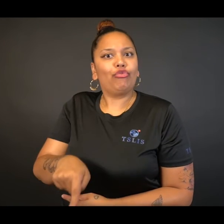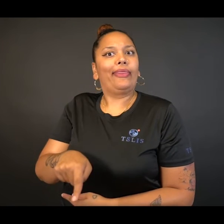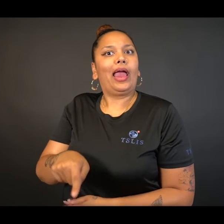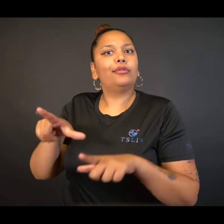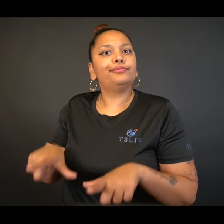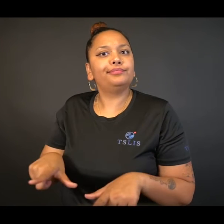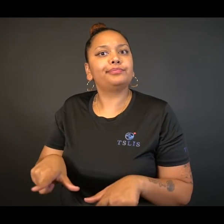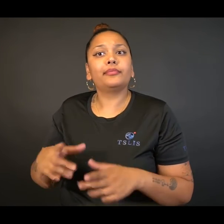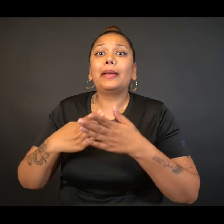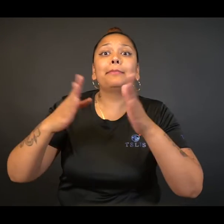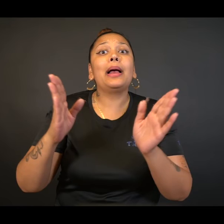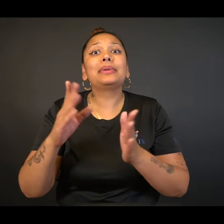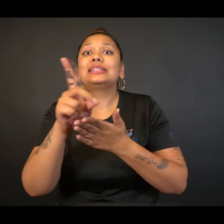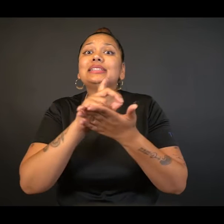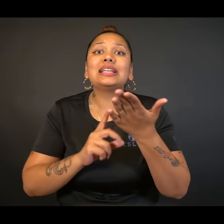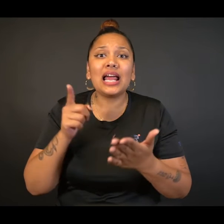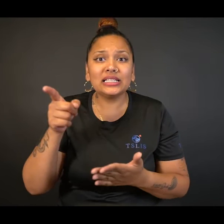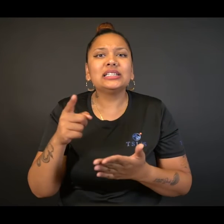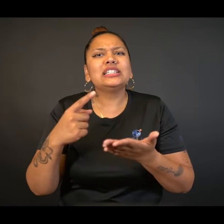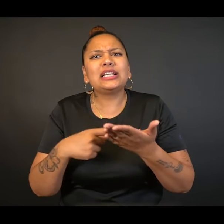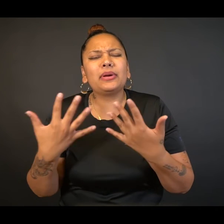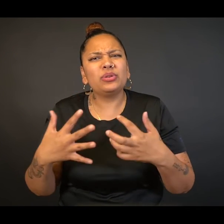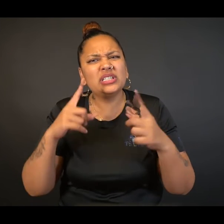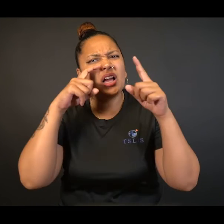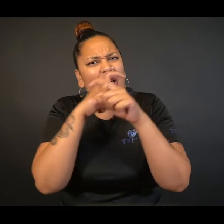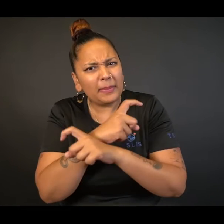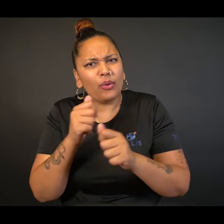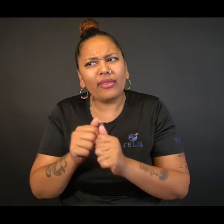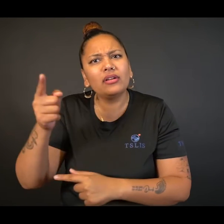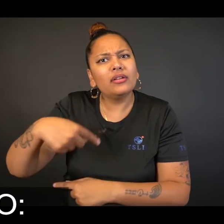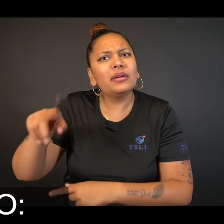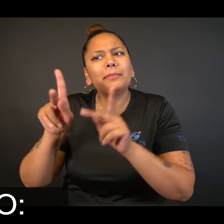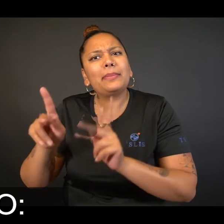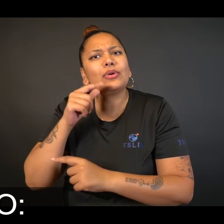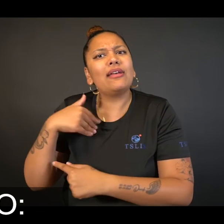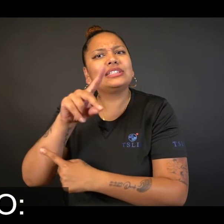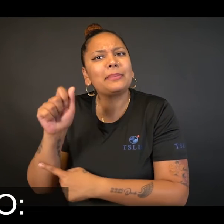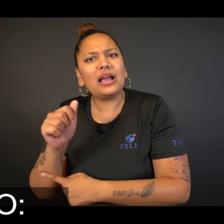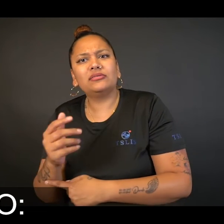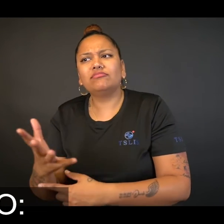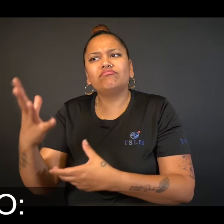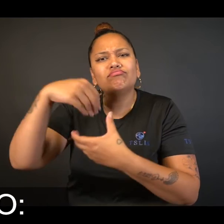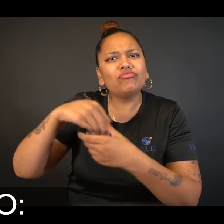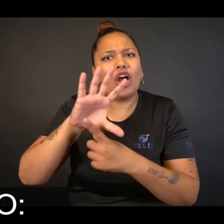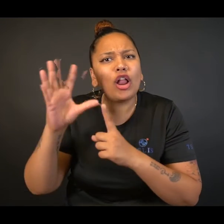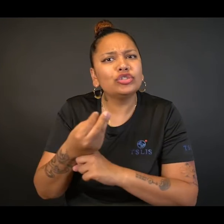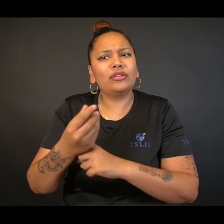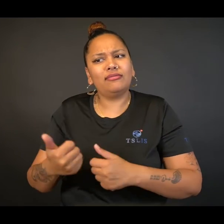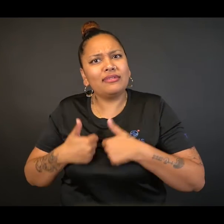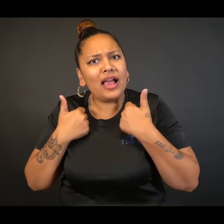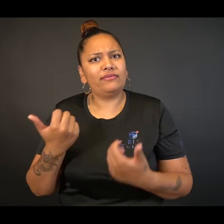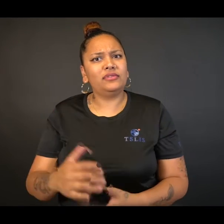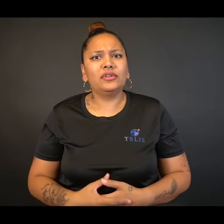purposely searching for that. Thoughtless design can make it difficult